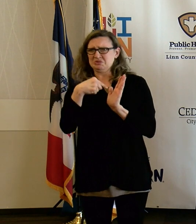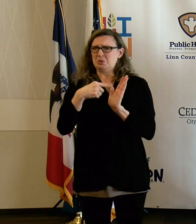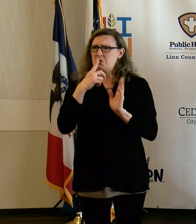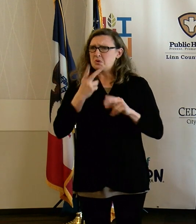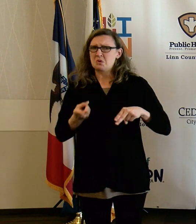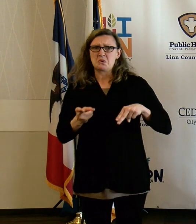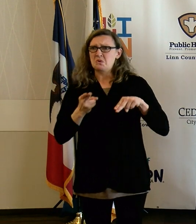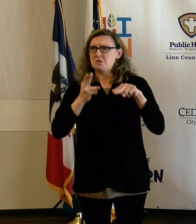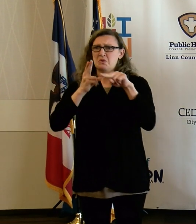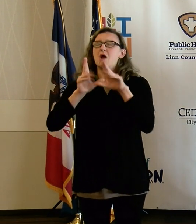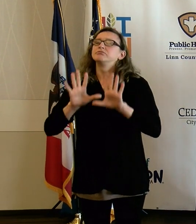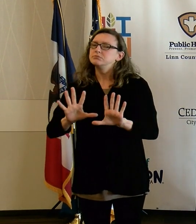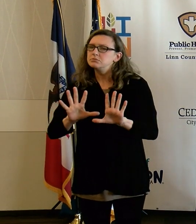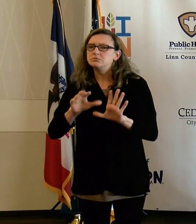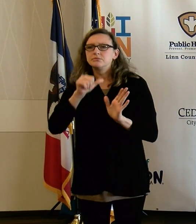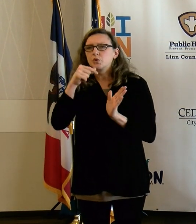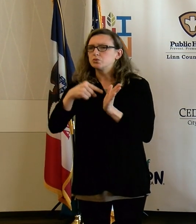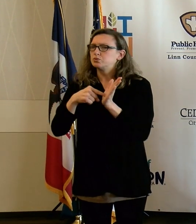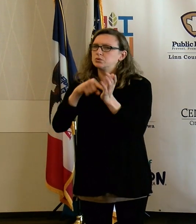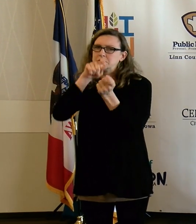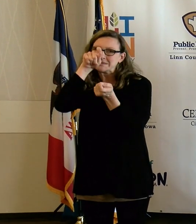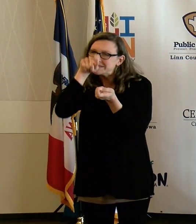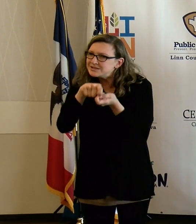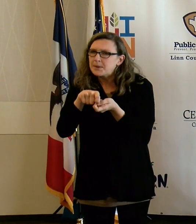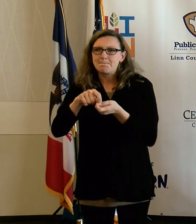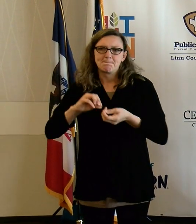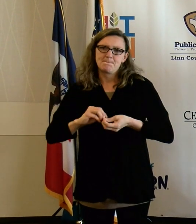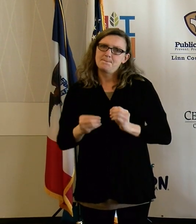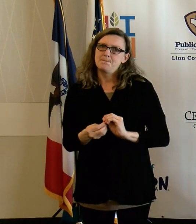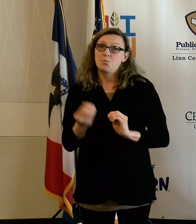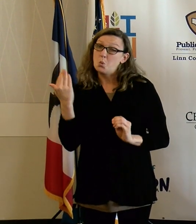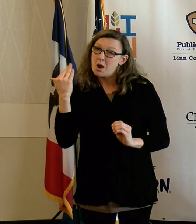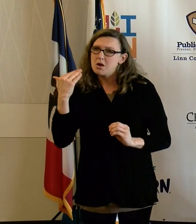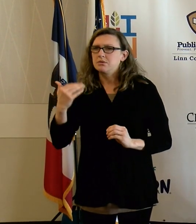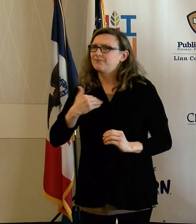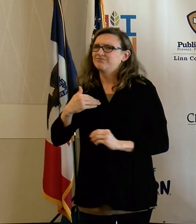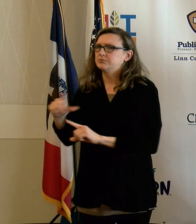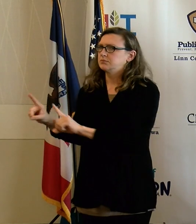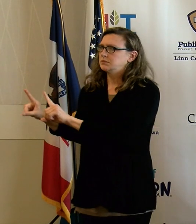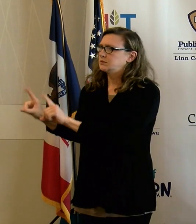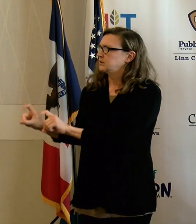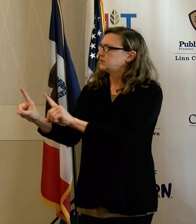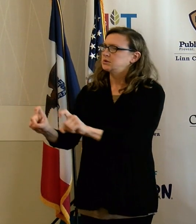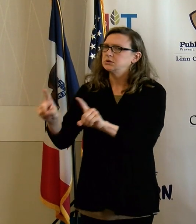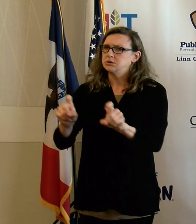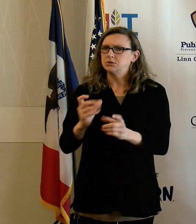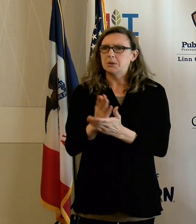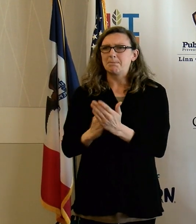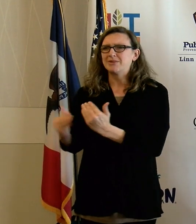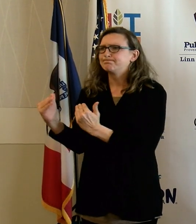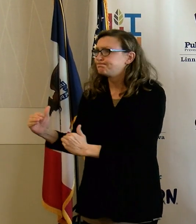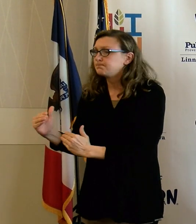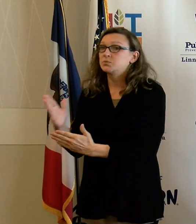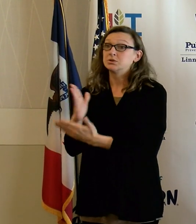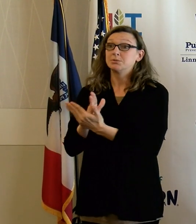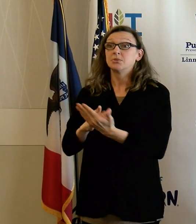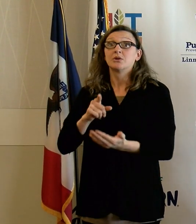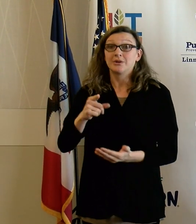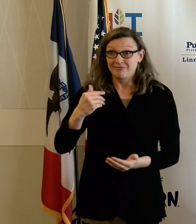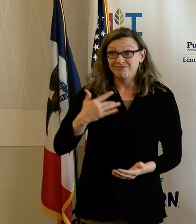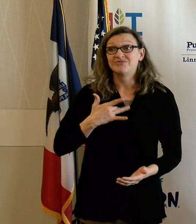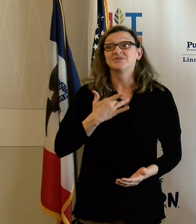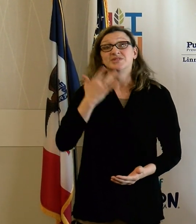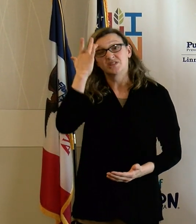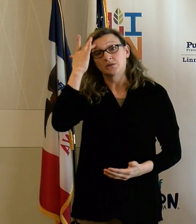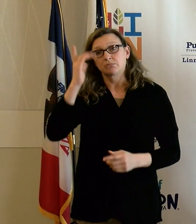community, given that testing is limited and many folks who are experiencing mild symptoms are being encouraged